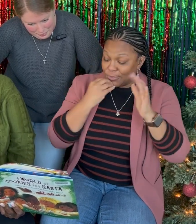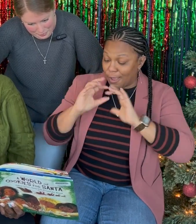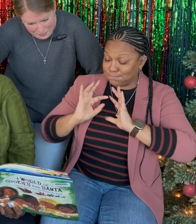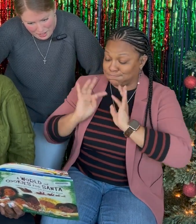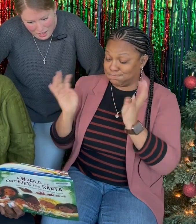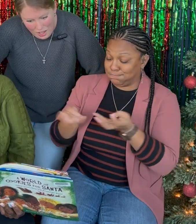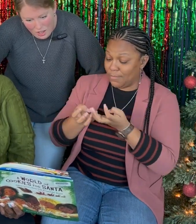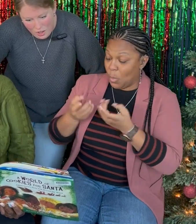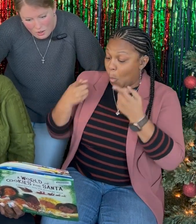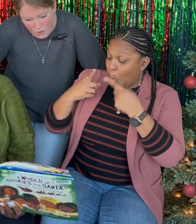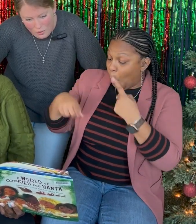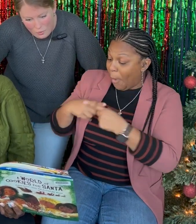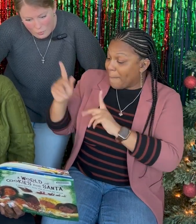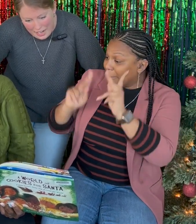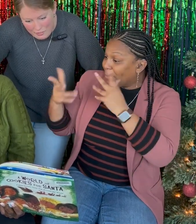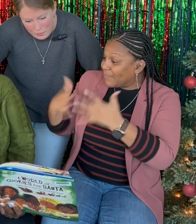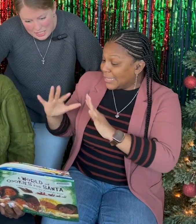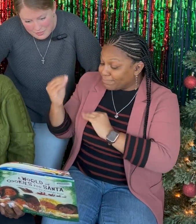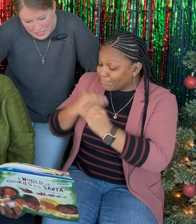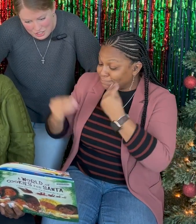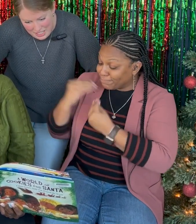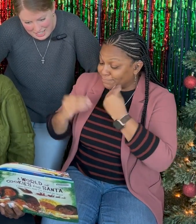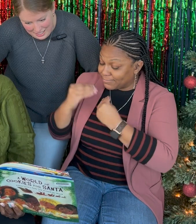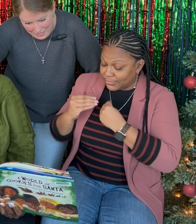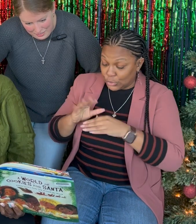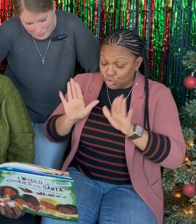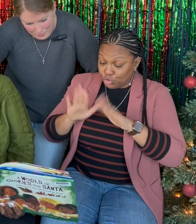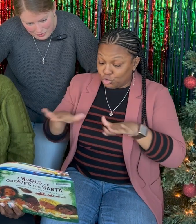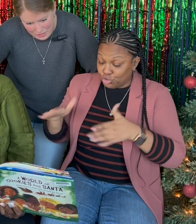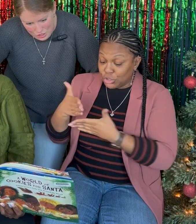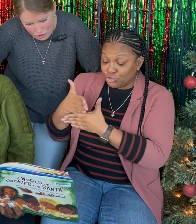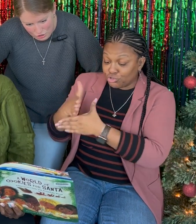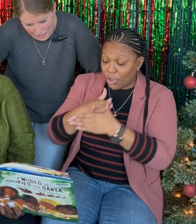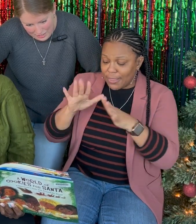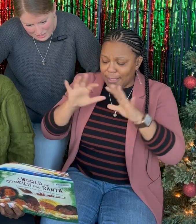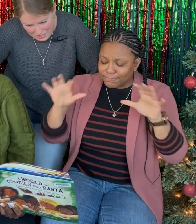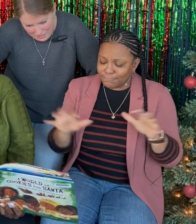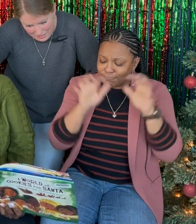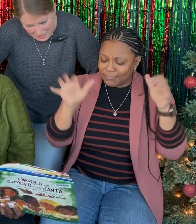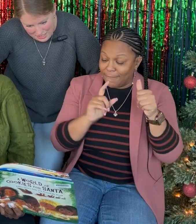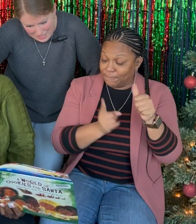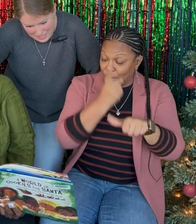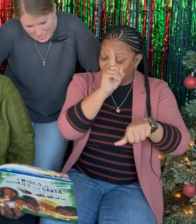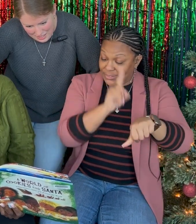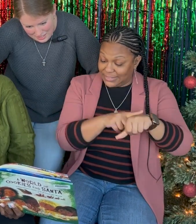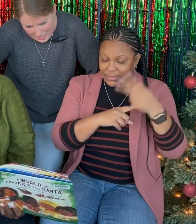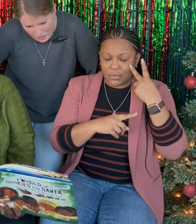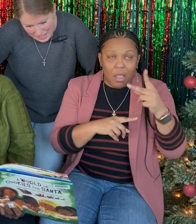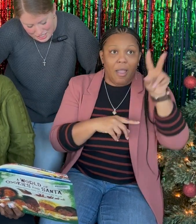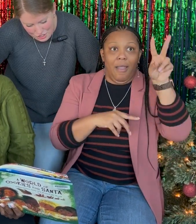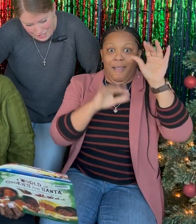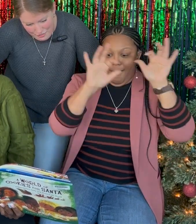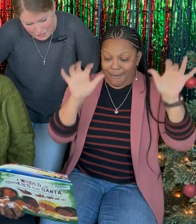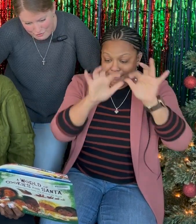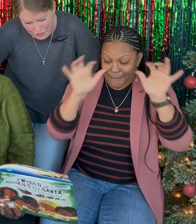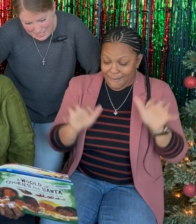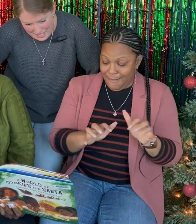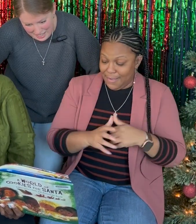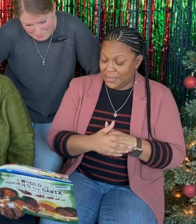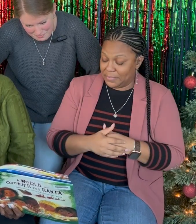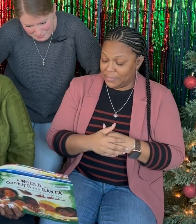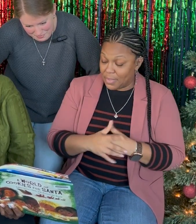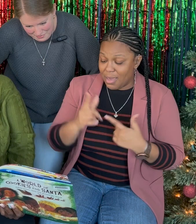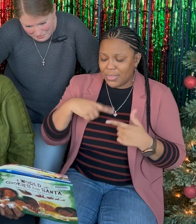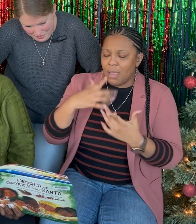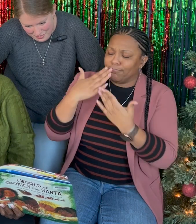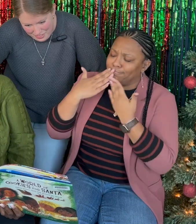dinner. When everyone is finished eating, the children see the decorated tree for the first